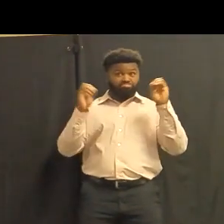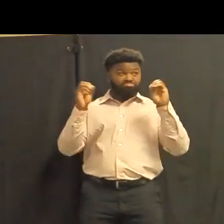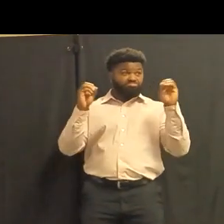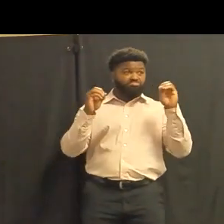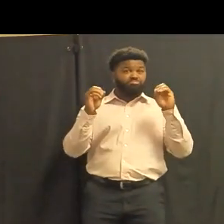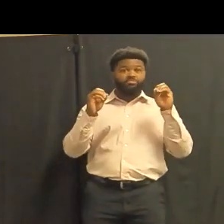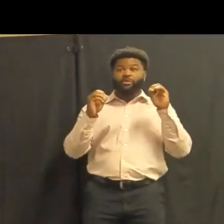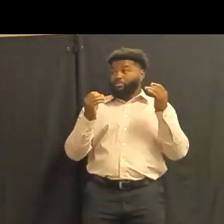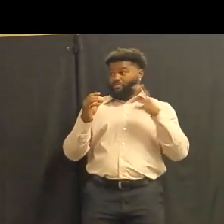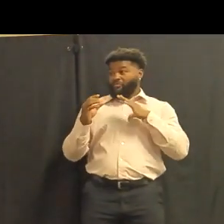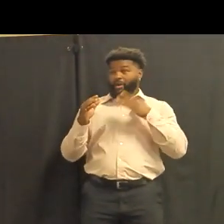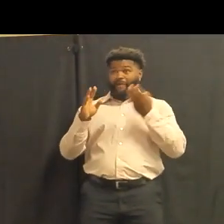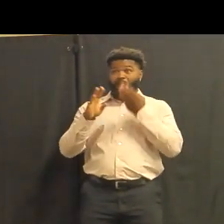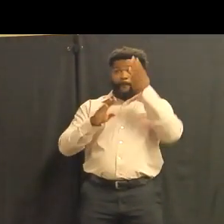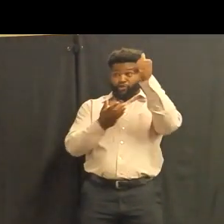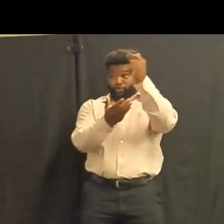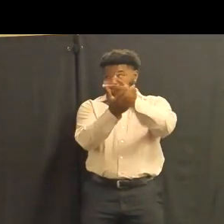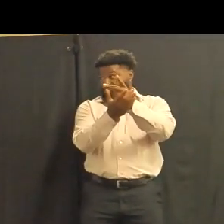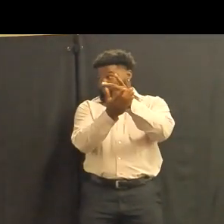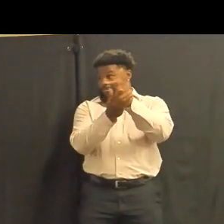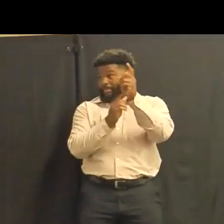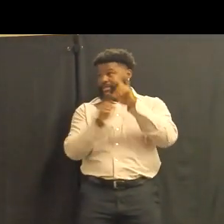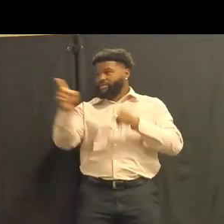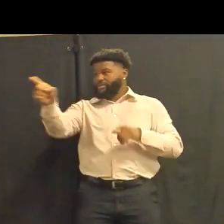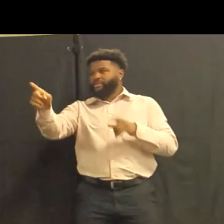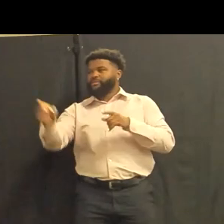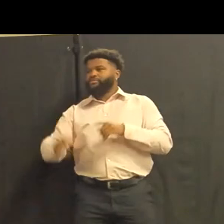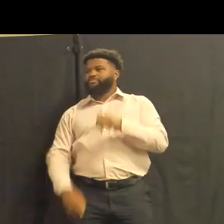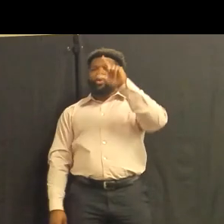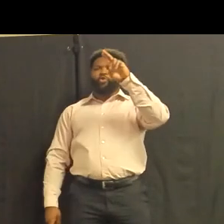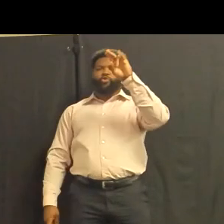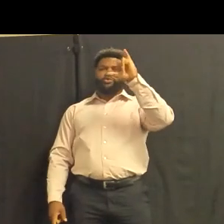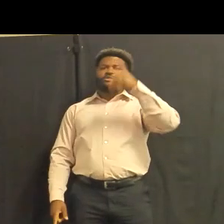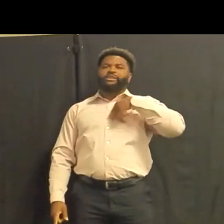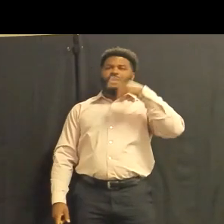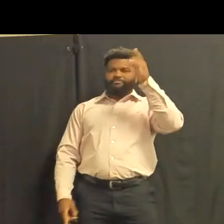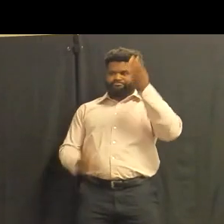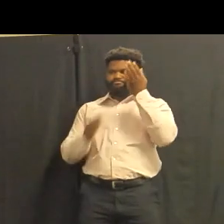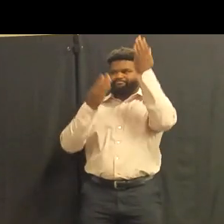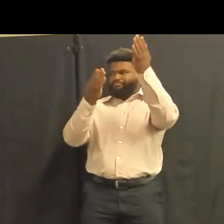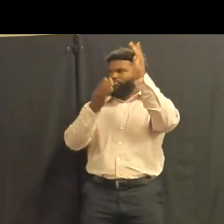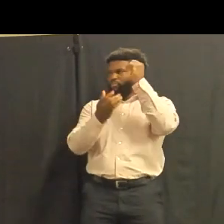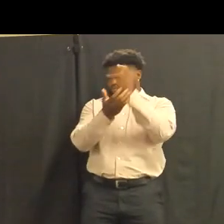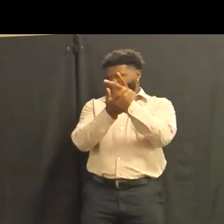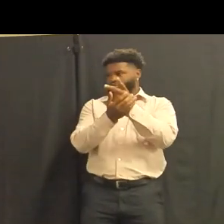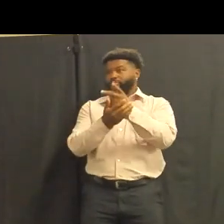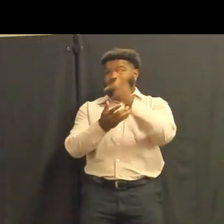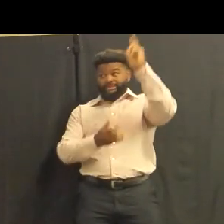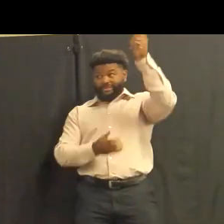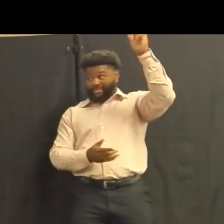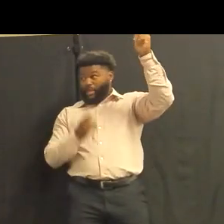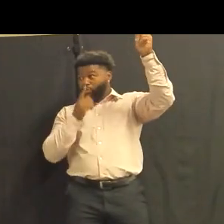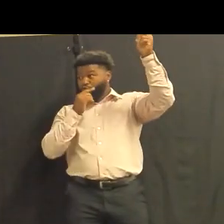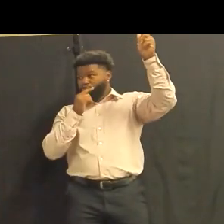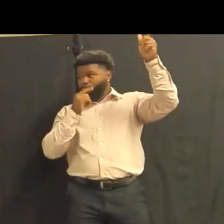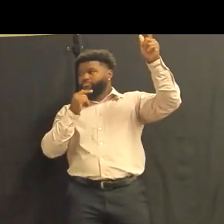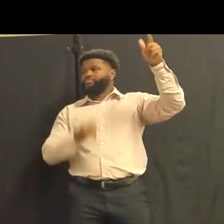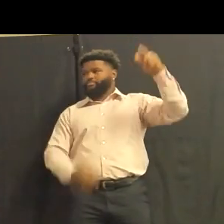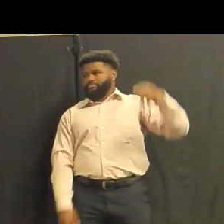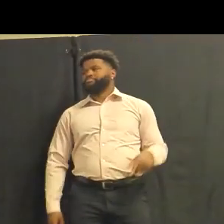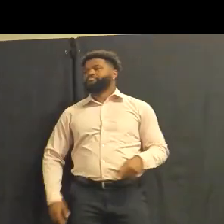Do I have a motion to approve the minutes? I make motion to approve the minutes. Okay. And do I have a second?